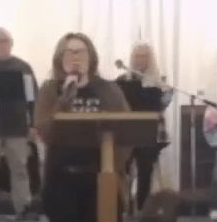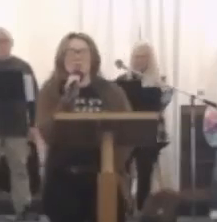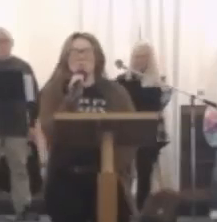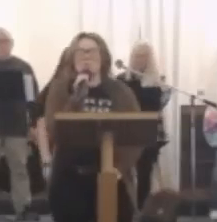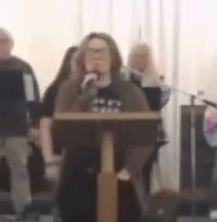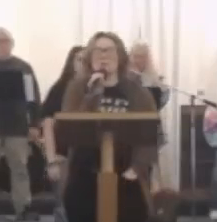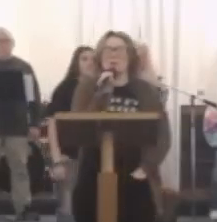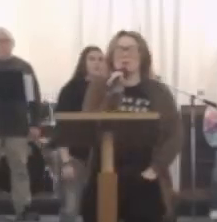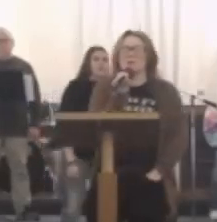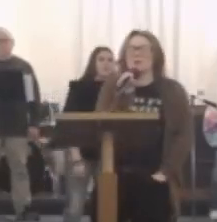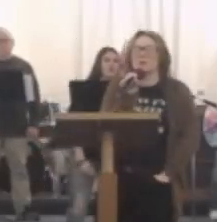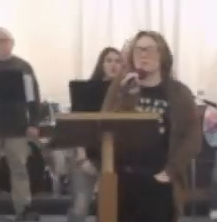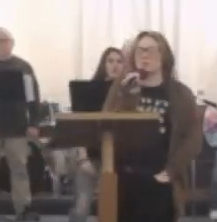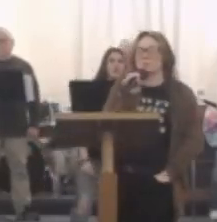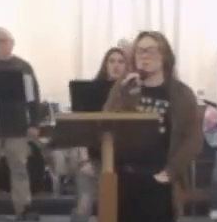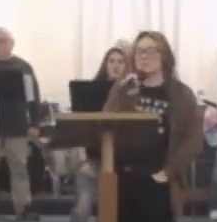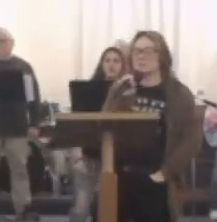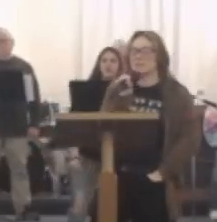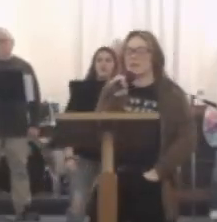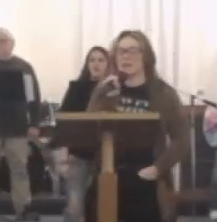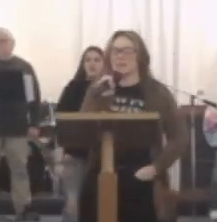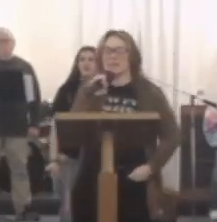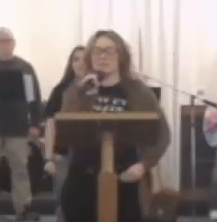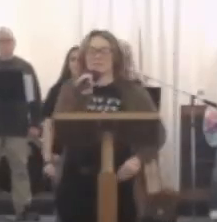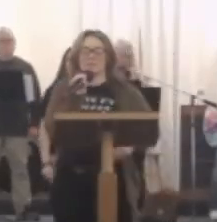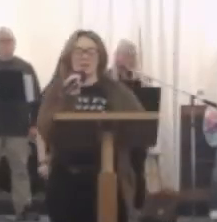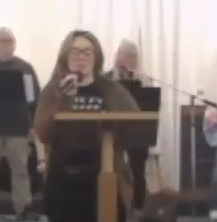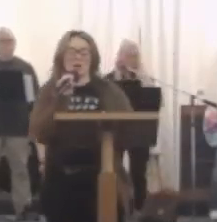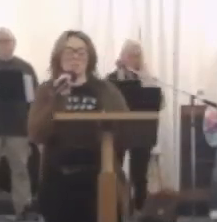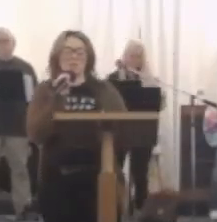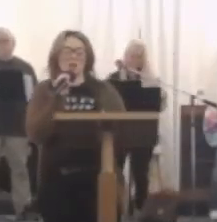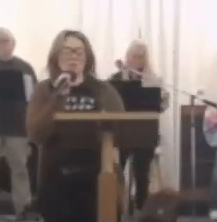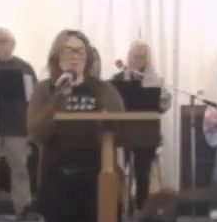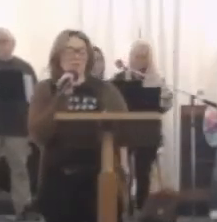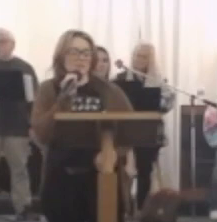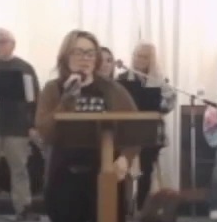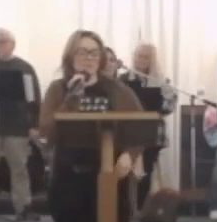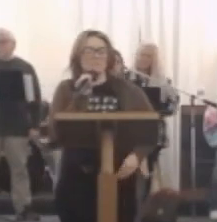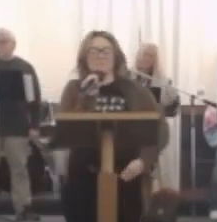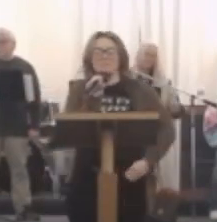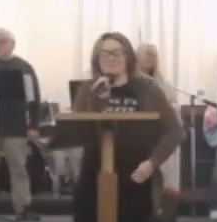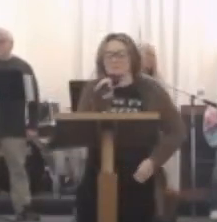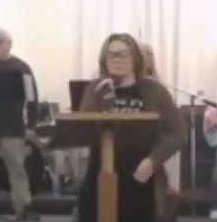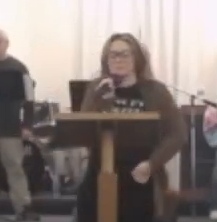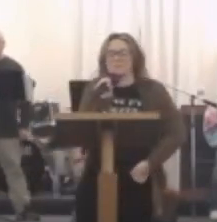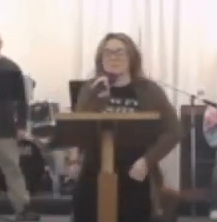to the church on the boulevard. If you could please stand and sing Where I Belong with us.